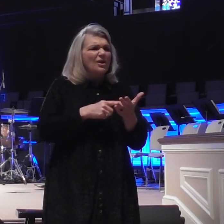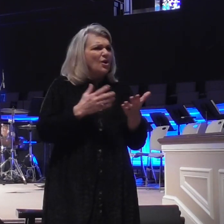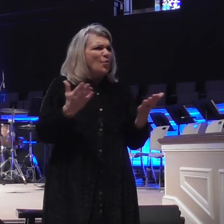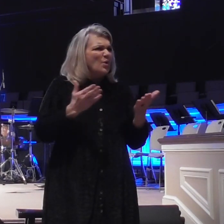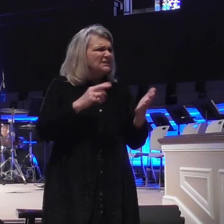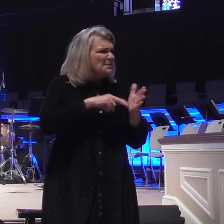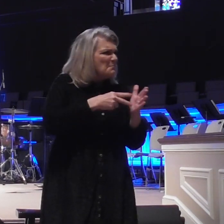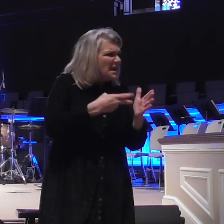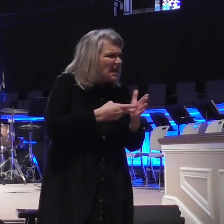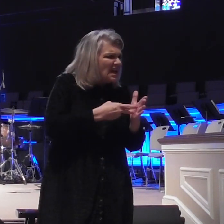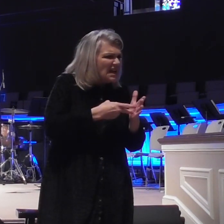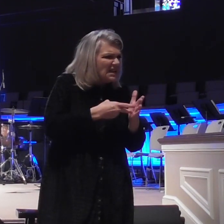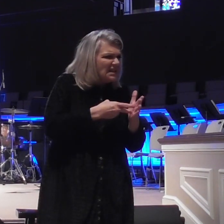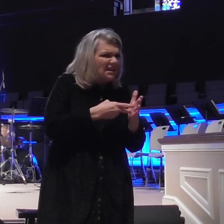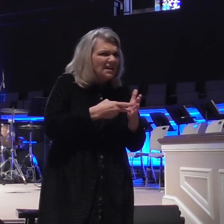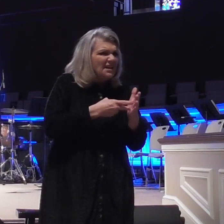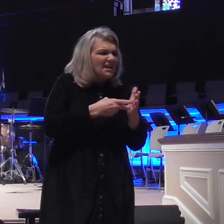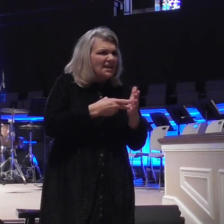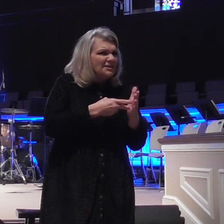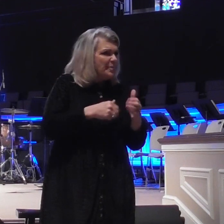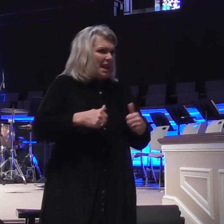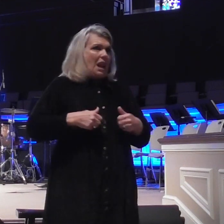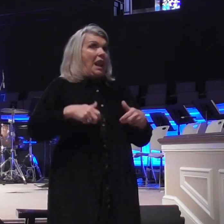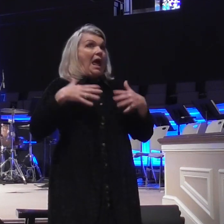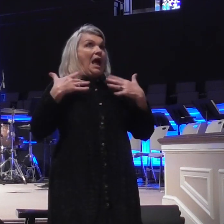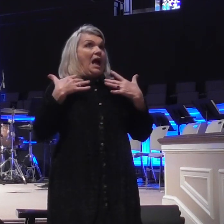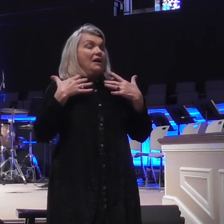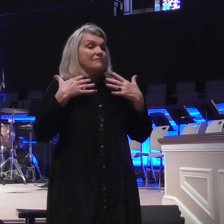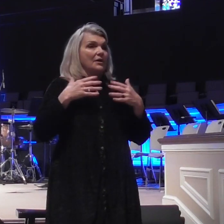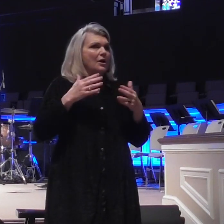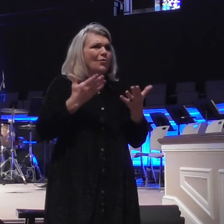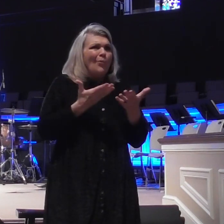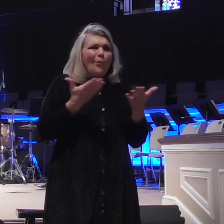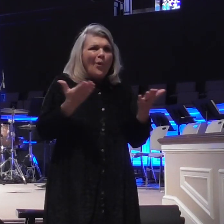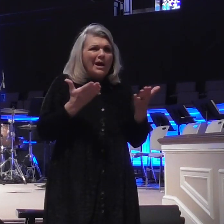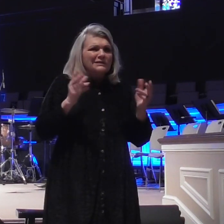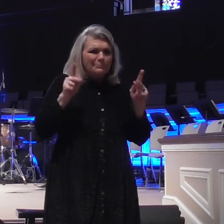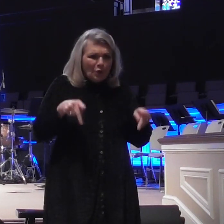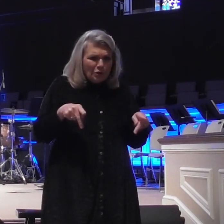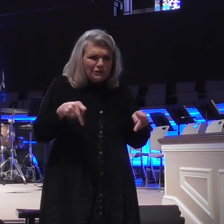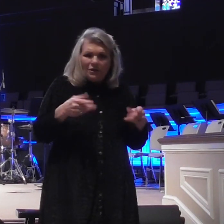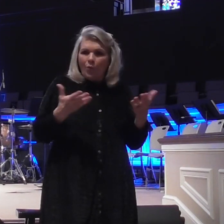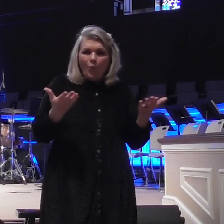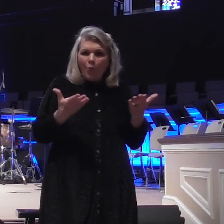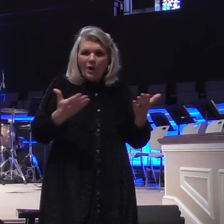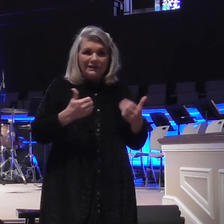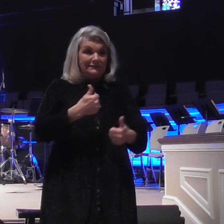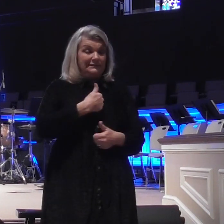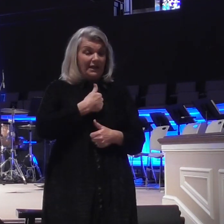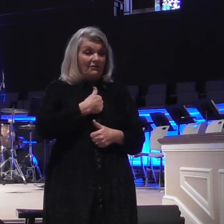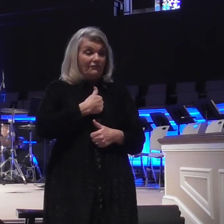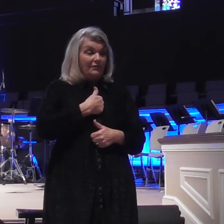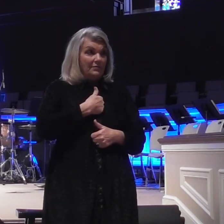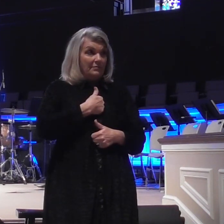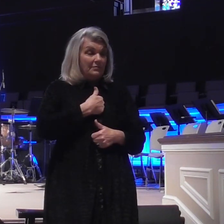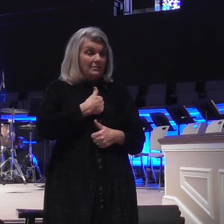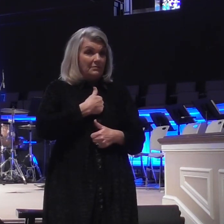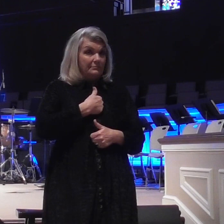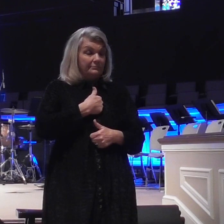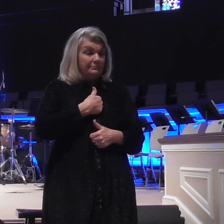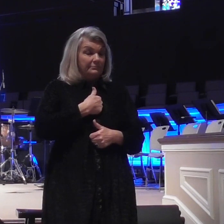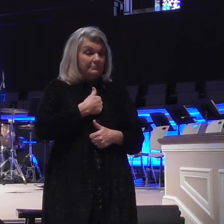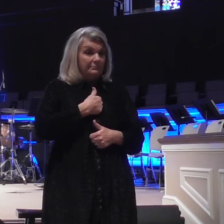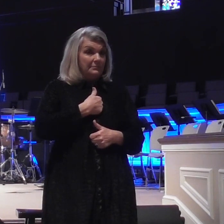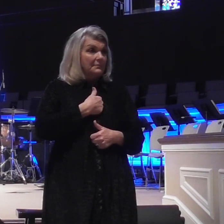be? What does it mean to be alive? What is a person? What is a self? And what has occurred in our